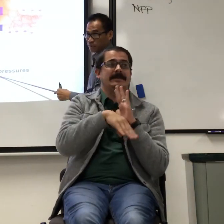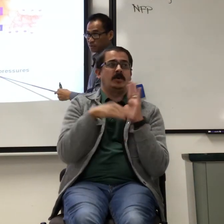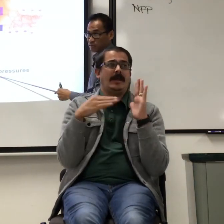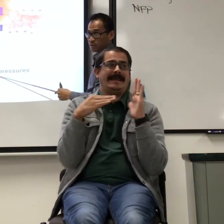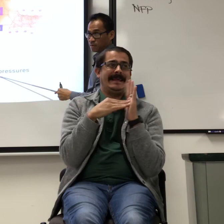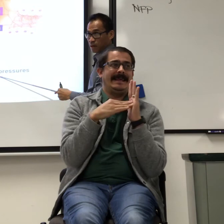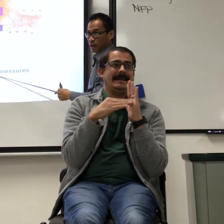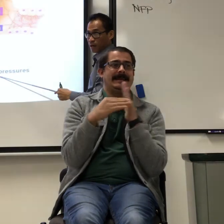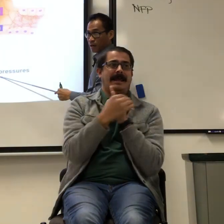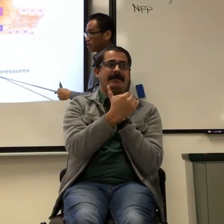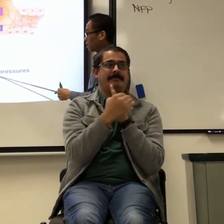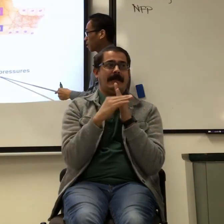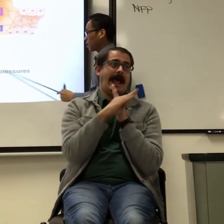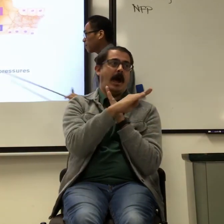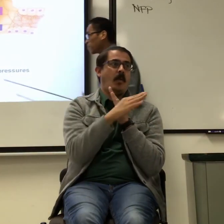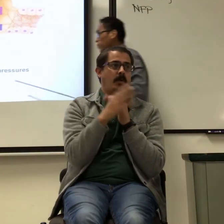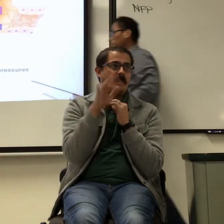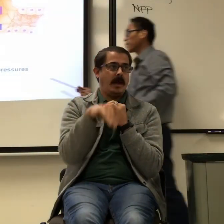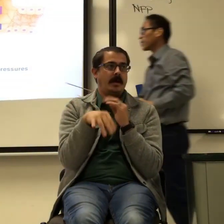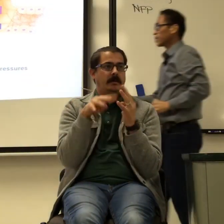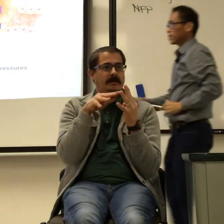pressures. Okay?